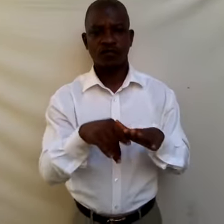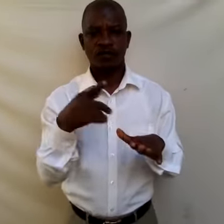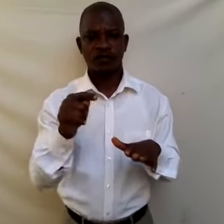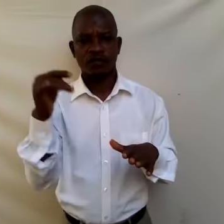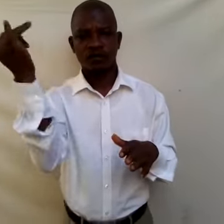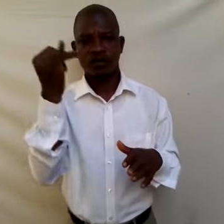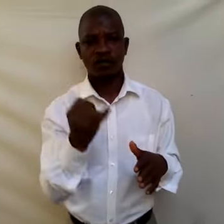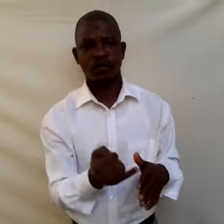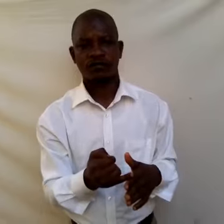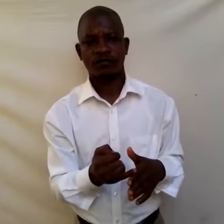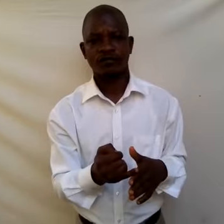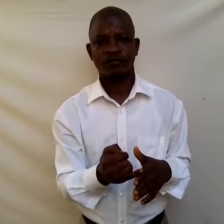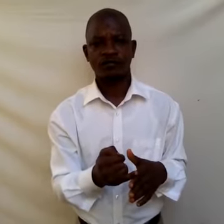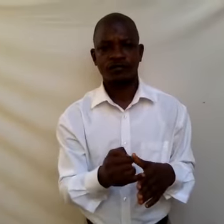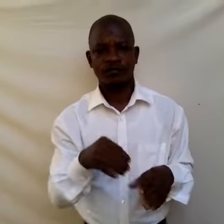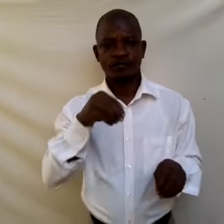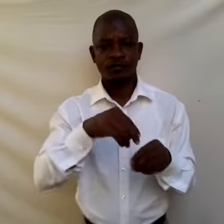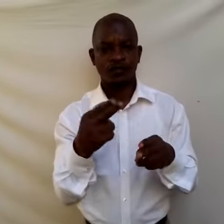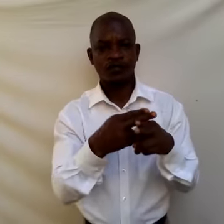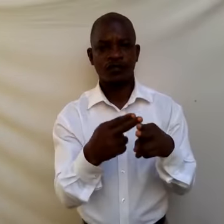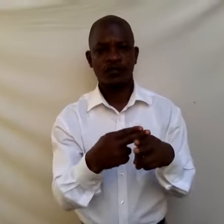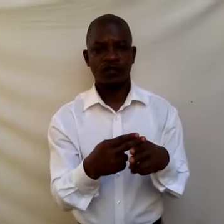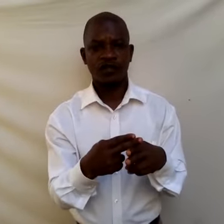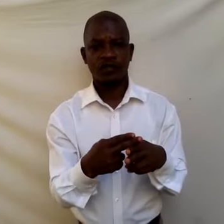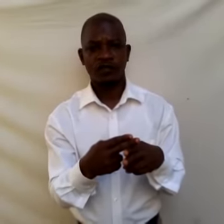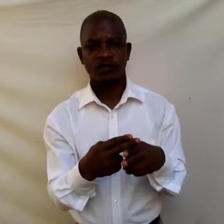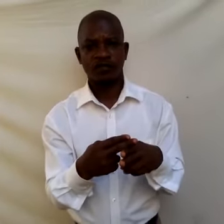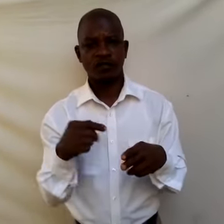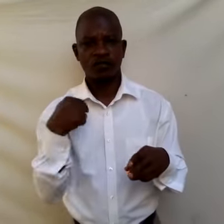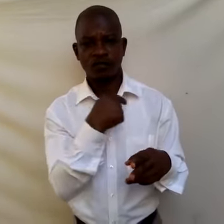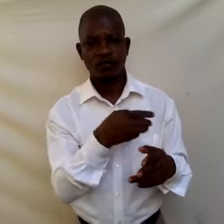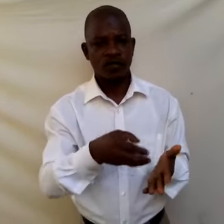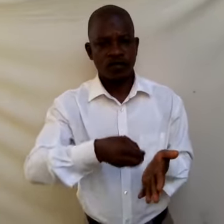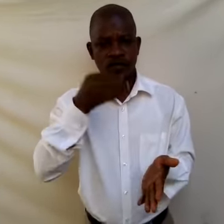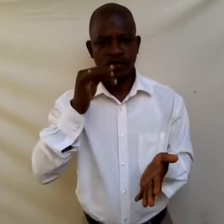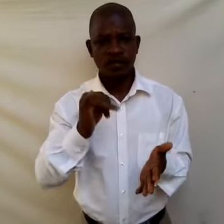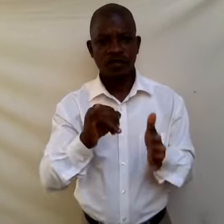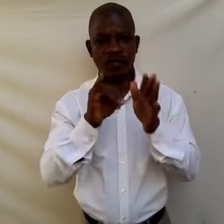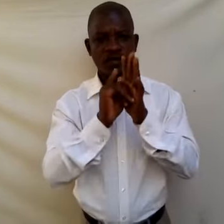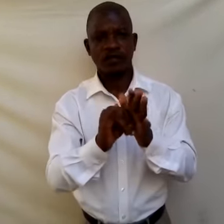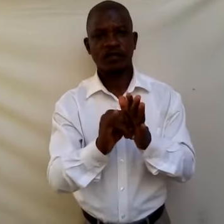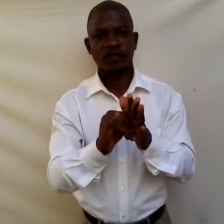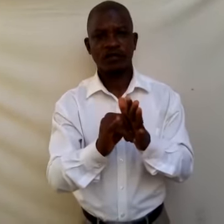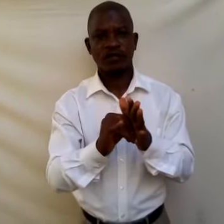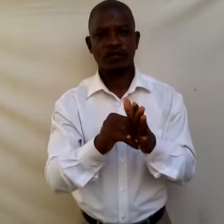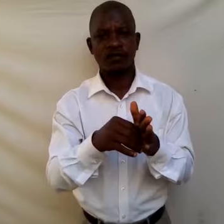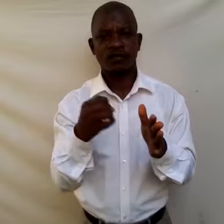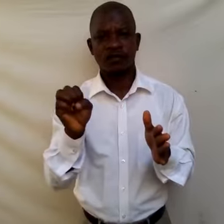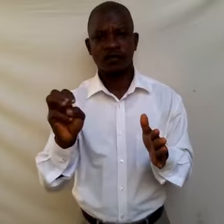diagram. In summary, we learned identification of ecological